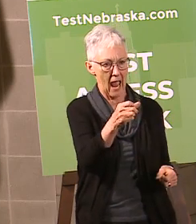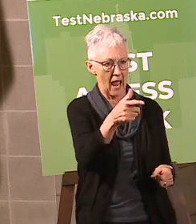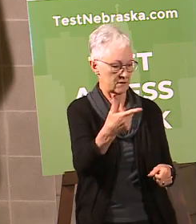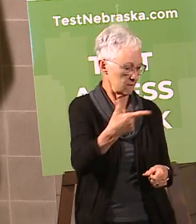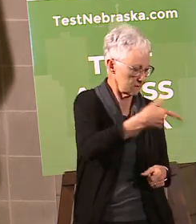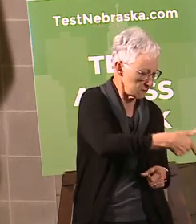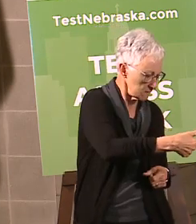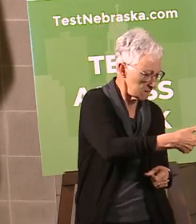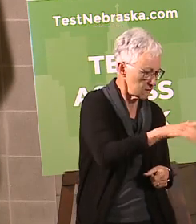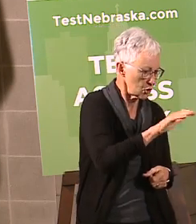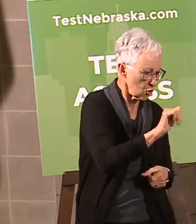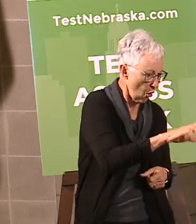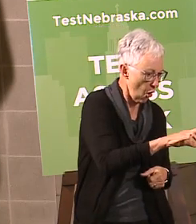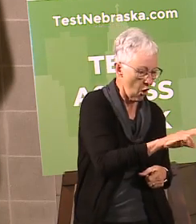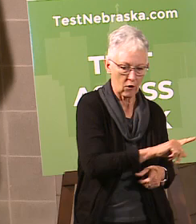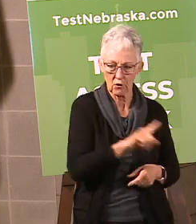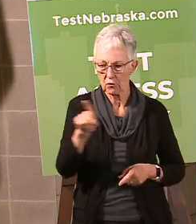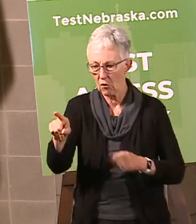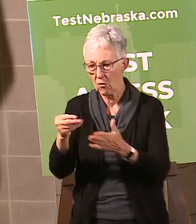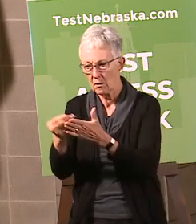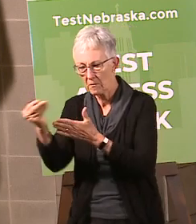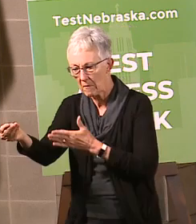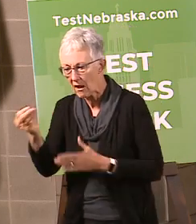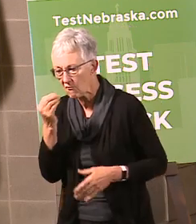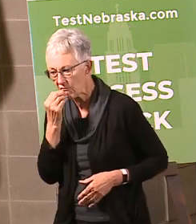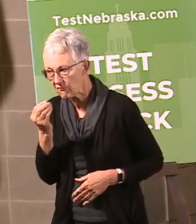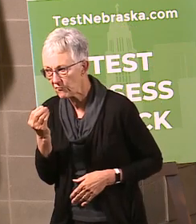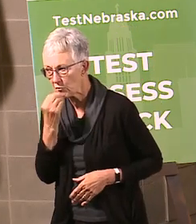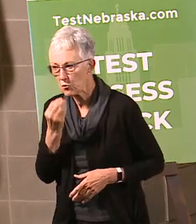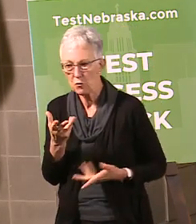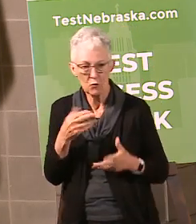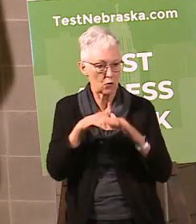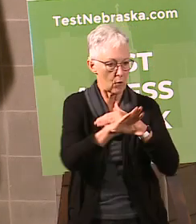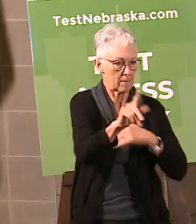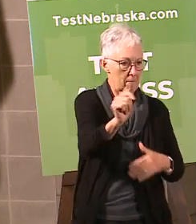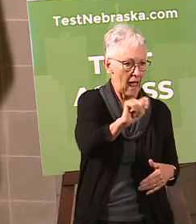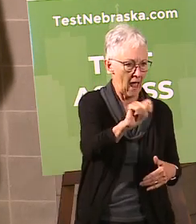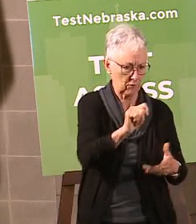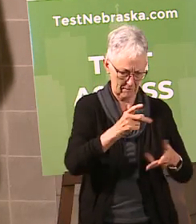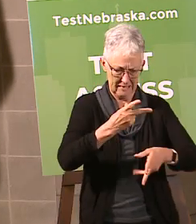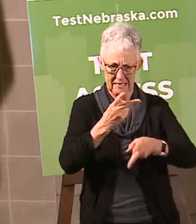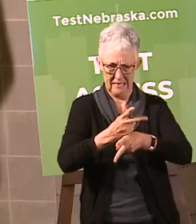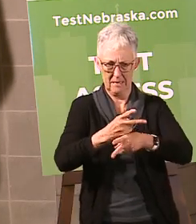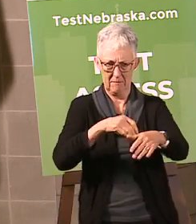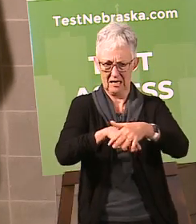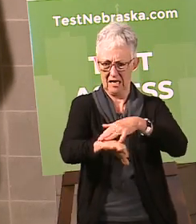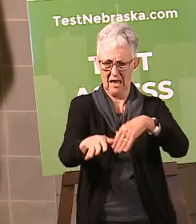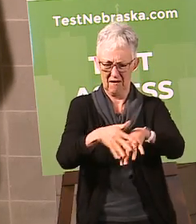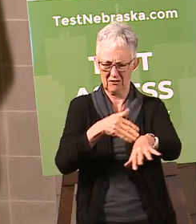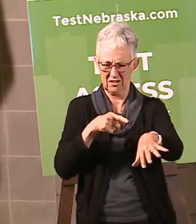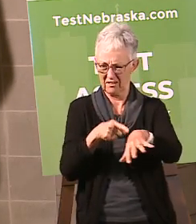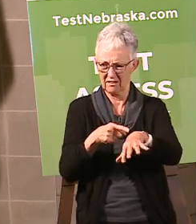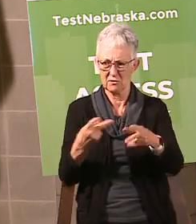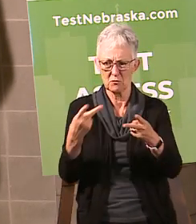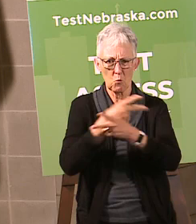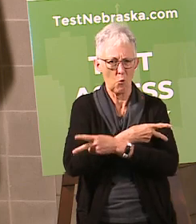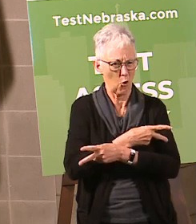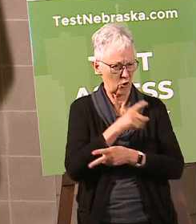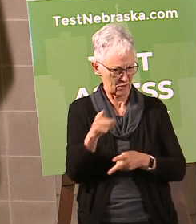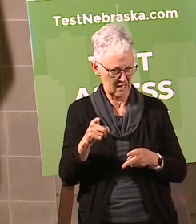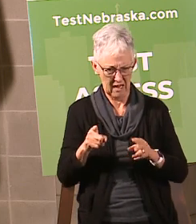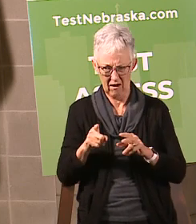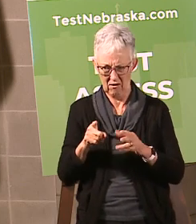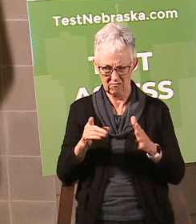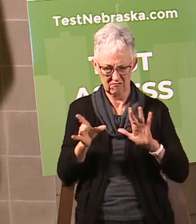of security and actually a hazard because they are touching all sorts of surfaces and their faces, thereby promoting the spread of the virus rather than preventing it? Can